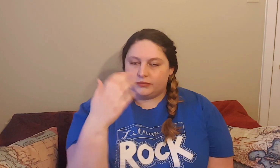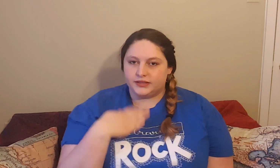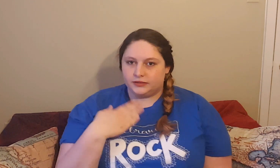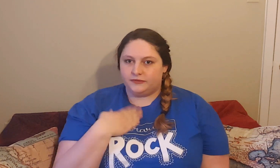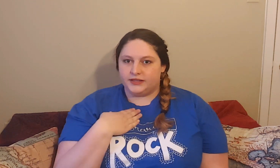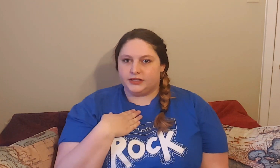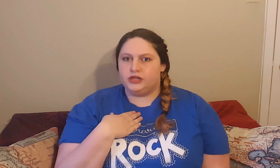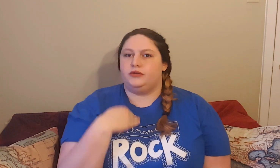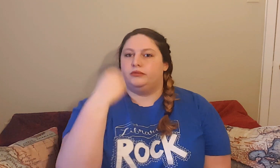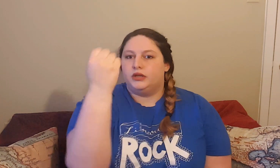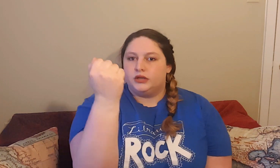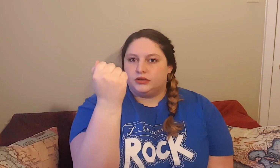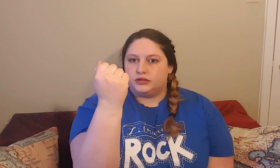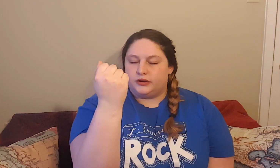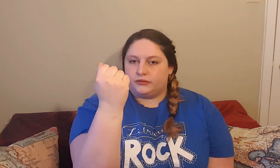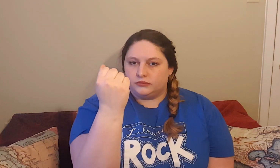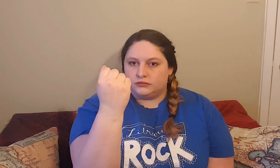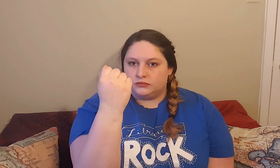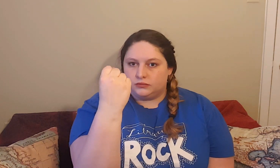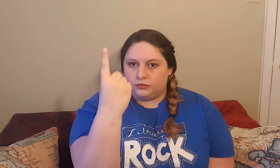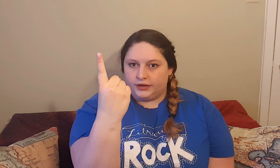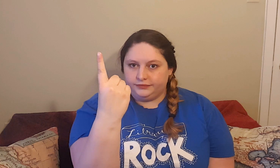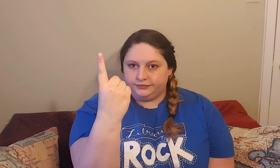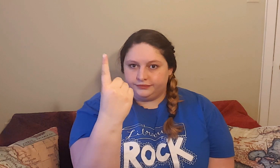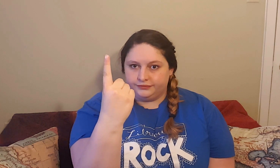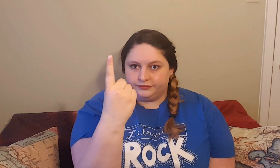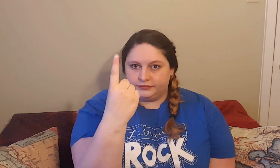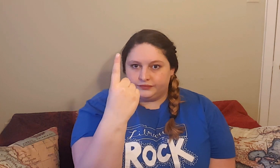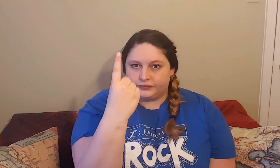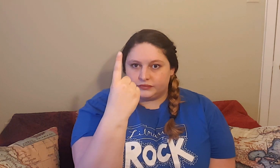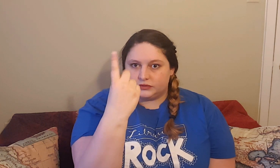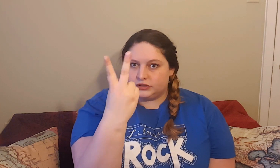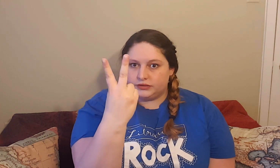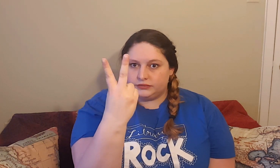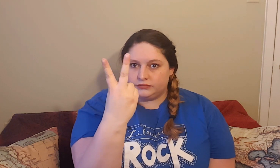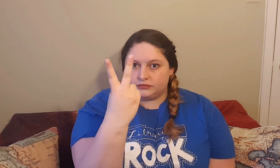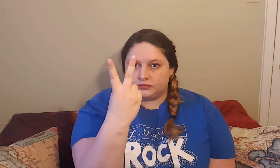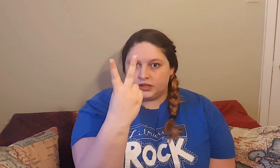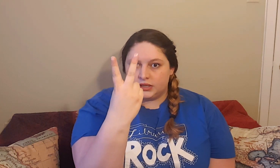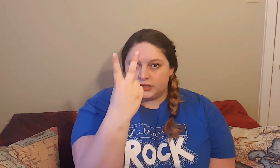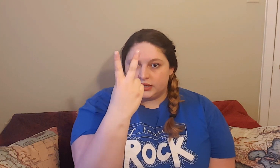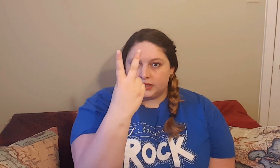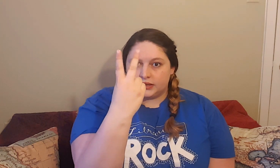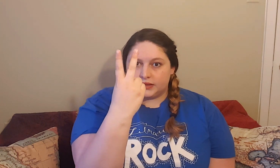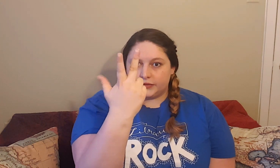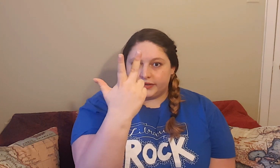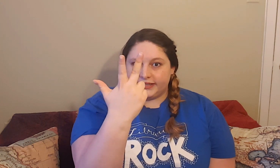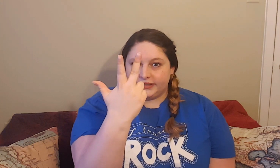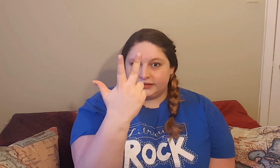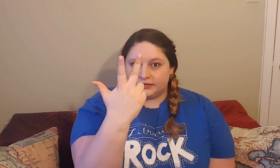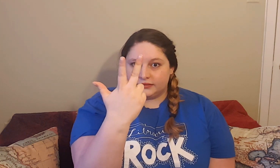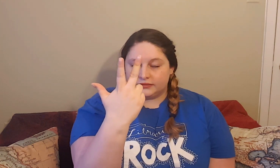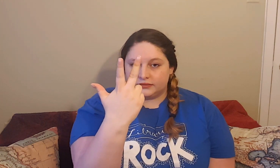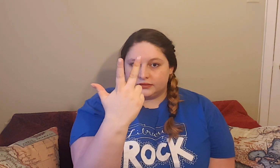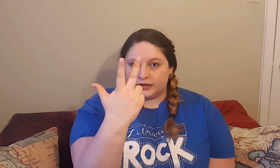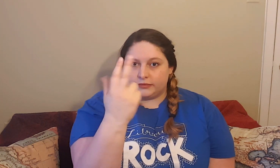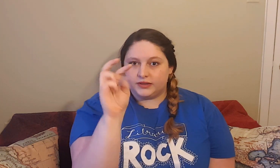is going to be facing you. So 1, 2, 3, and remember this